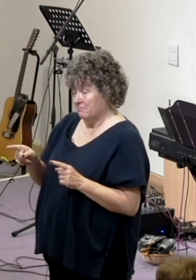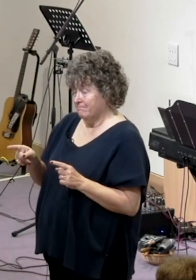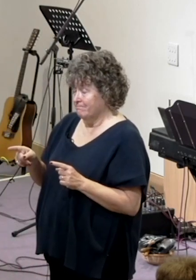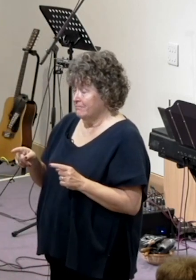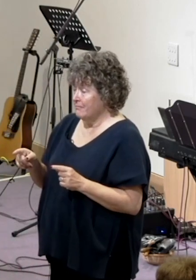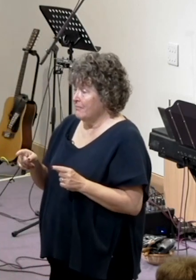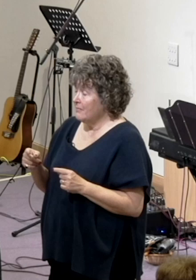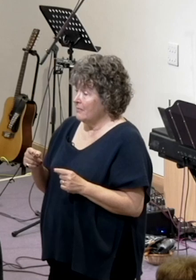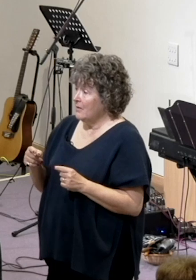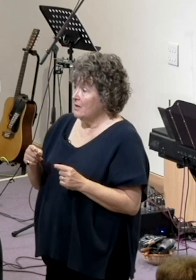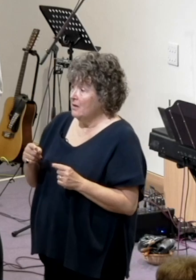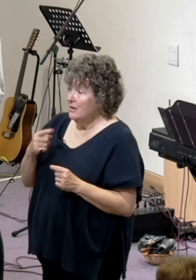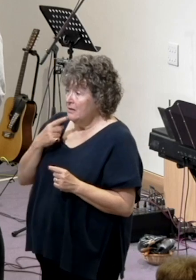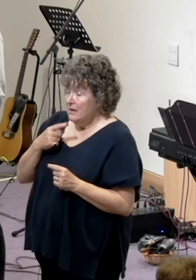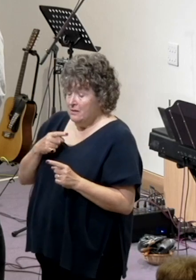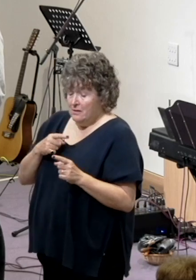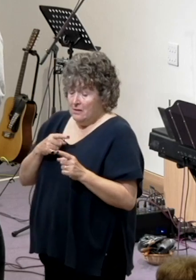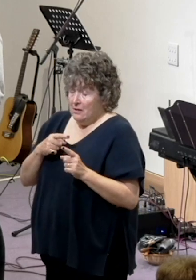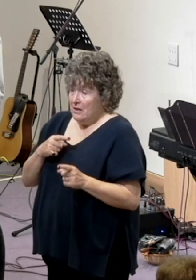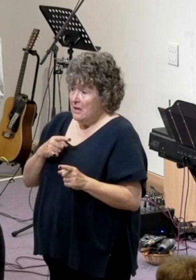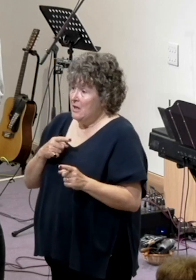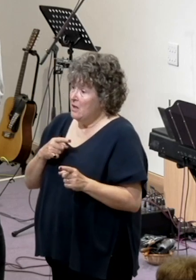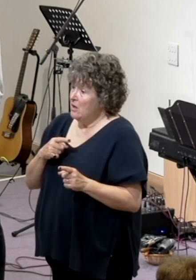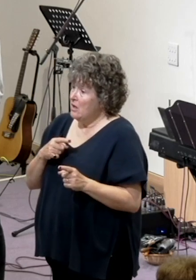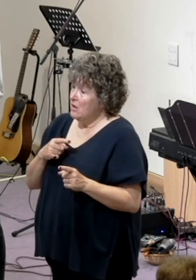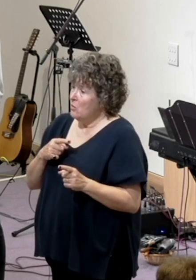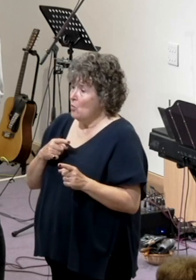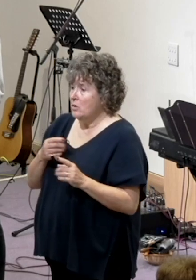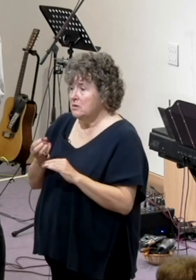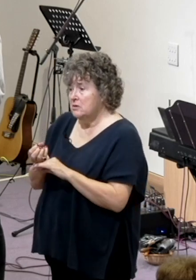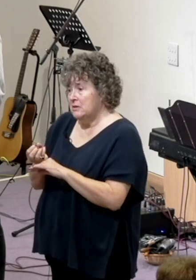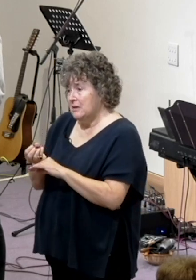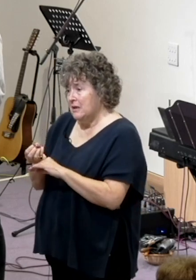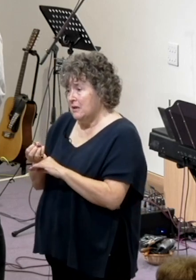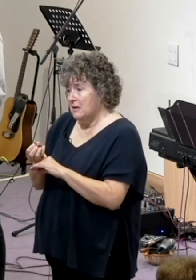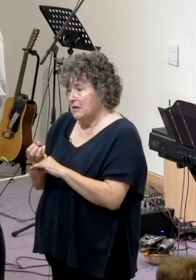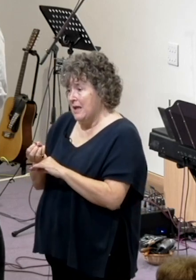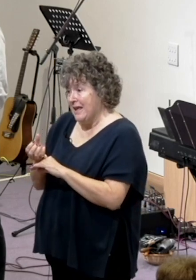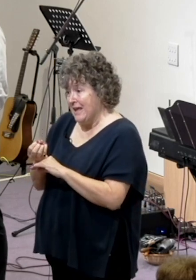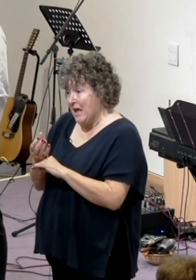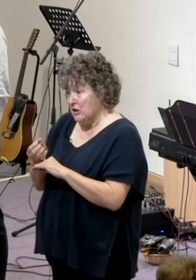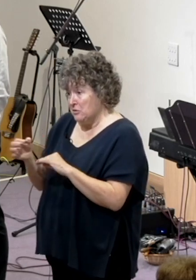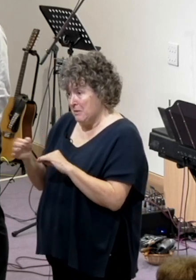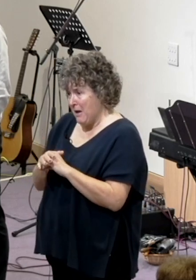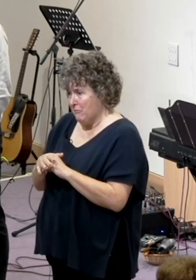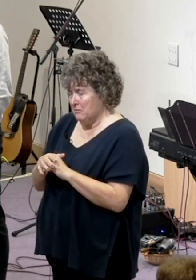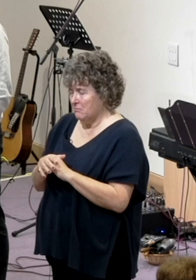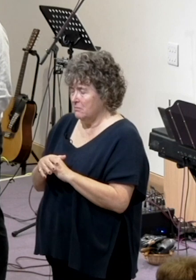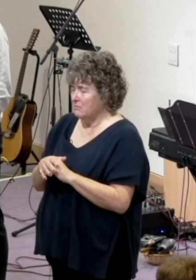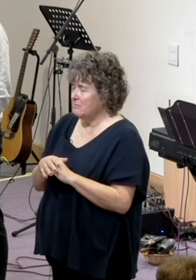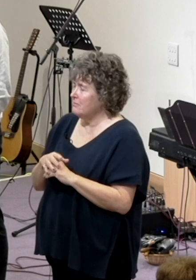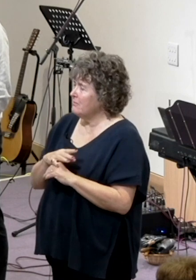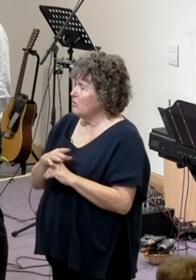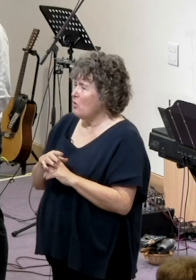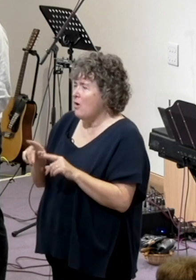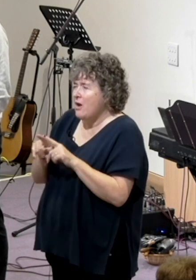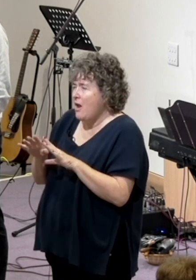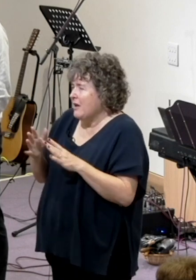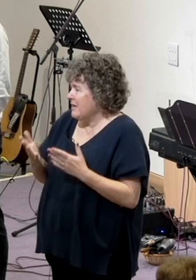18 that he was pledged, to be married to Mary.